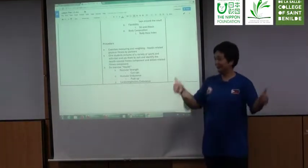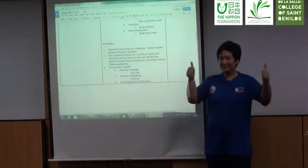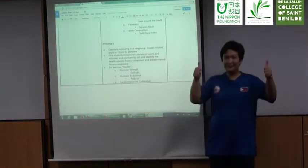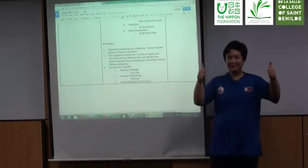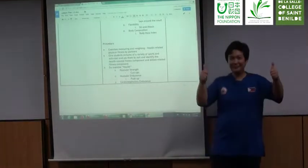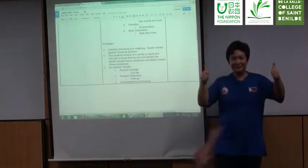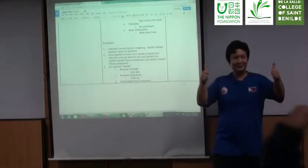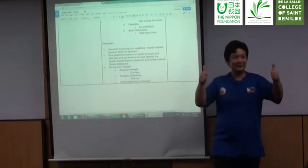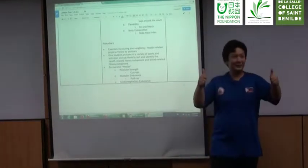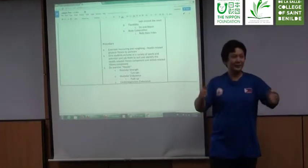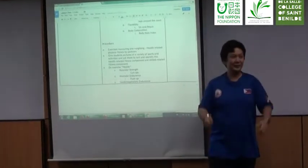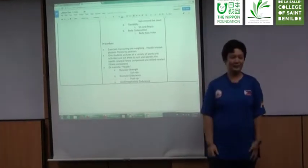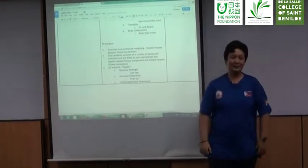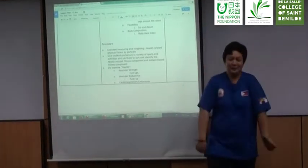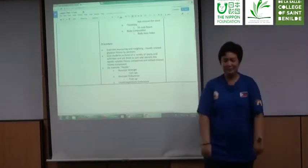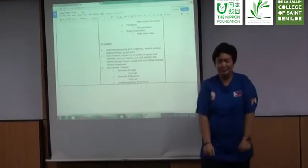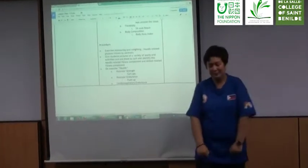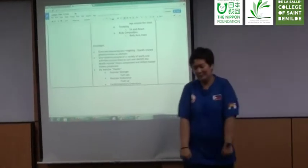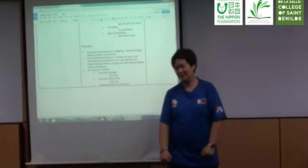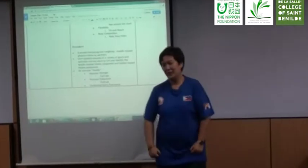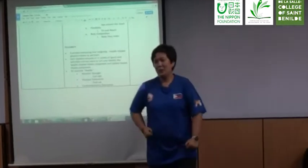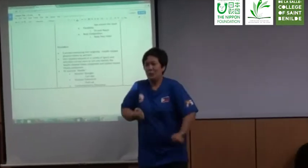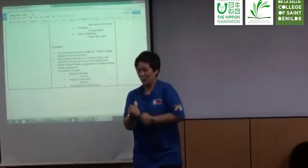What's up? Okay.